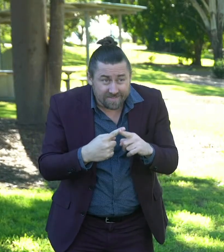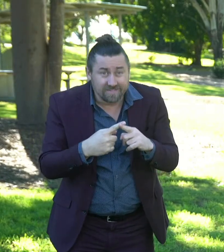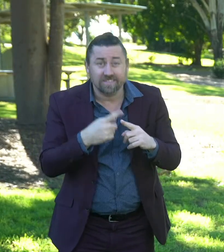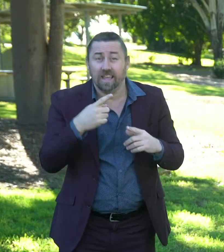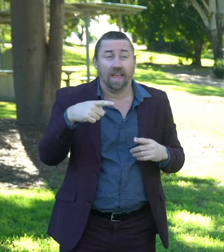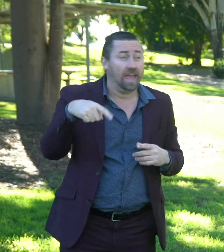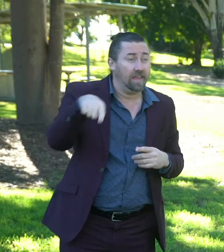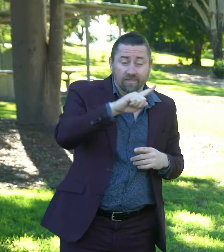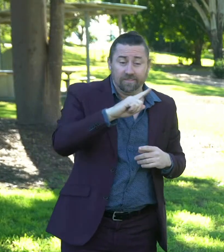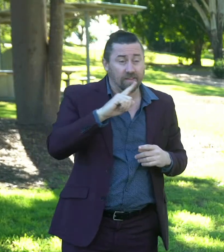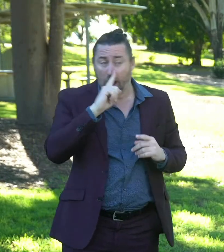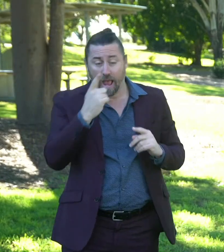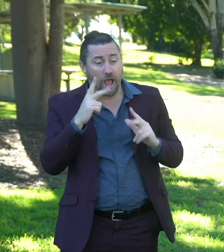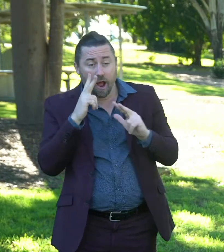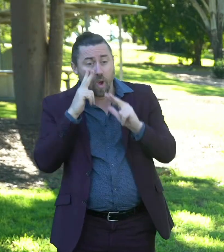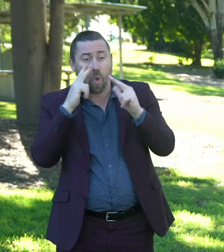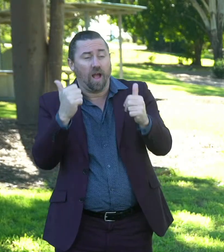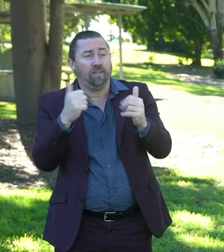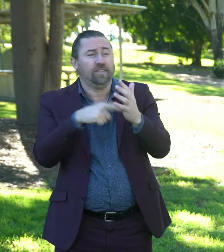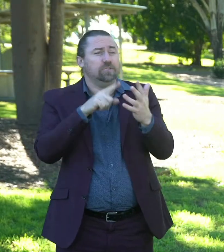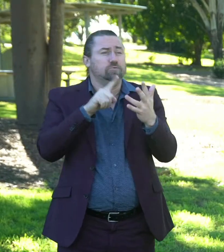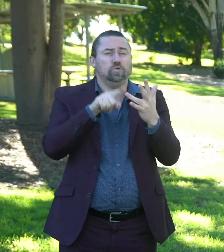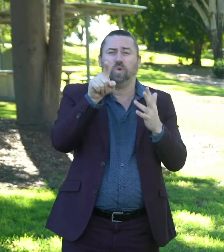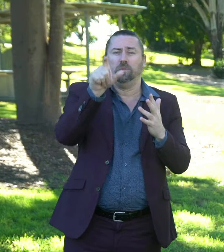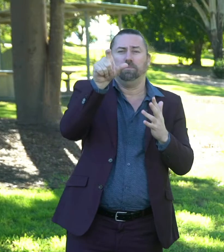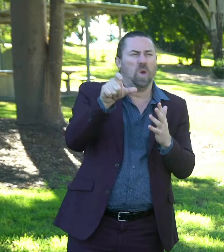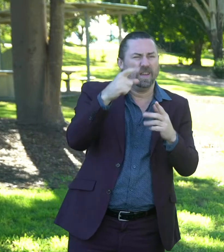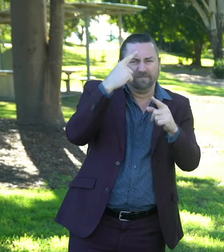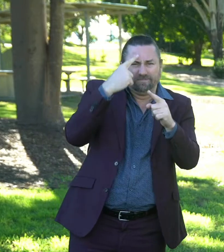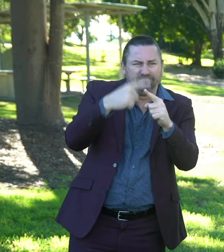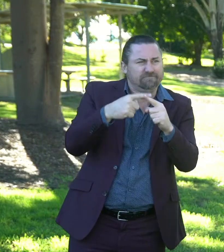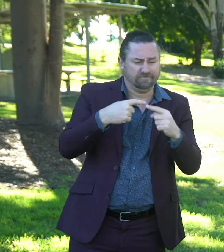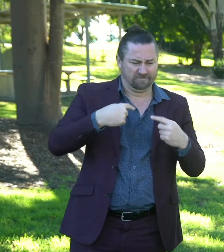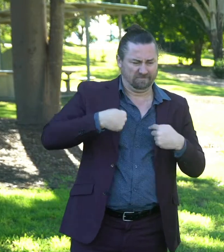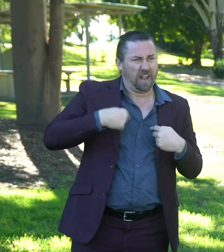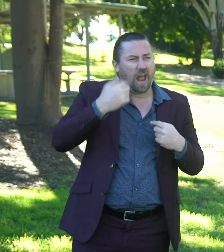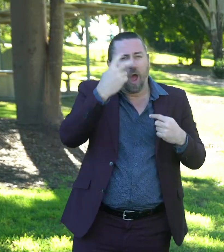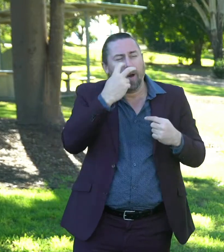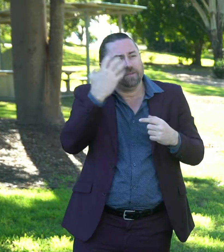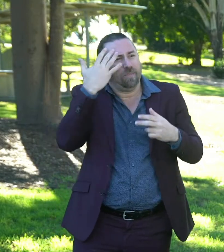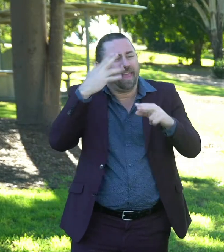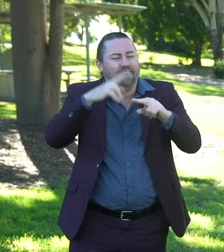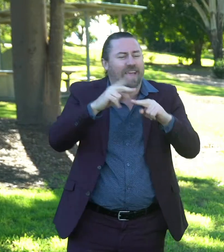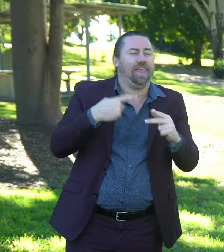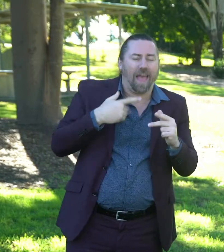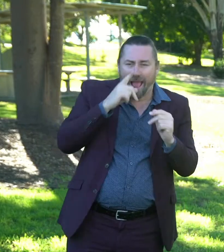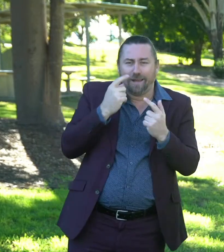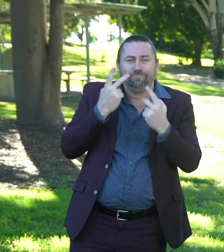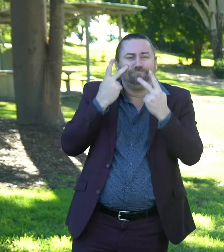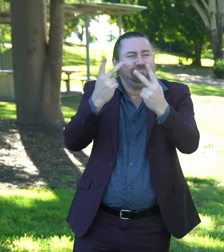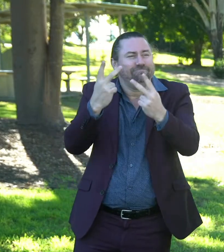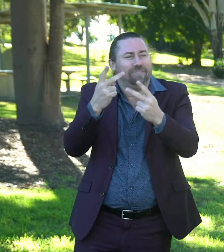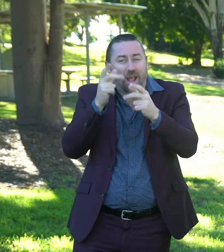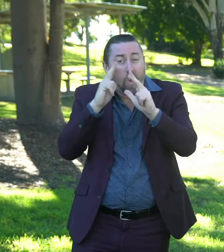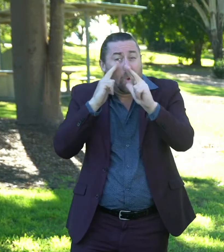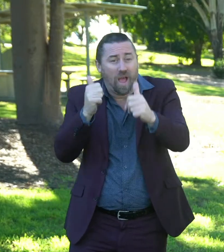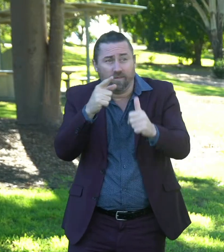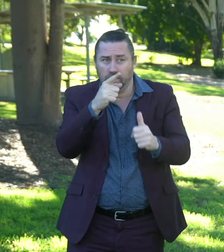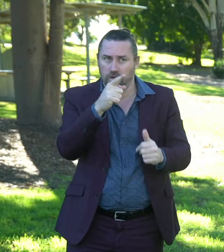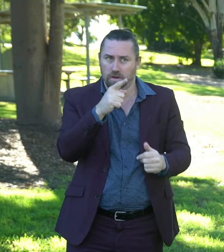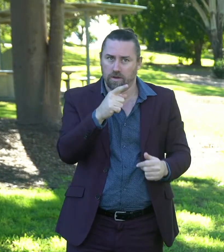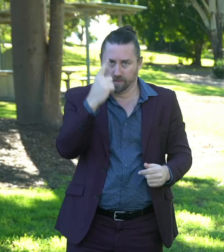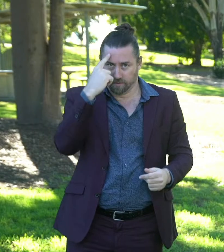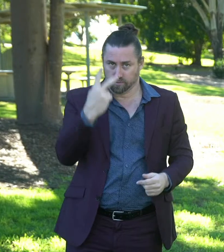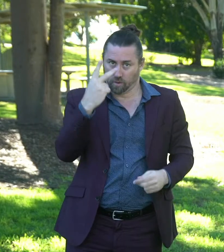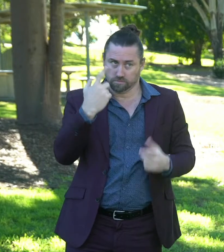else who can provide care to a vulnerable person, then they can continue to provide care, but they need to be very careful, and I